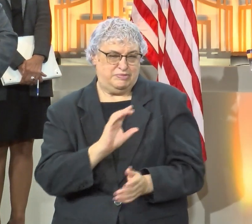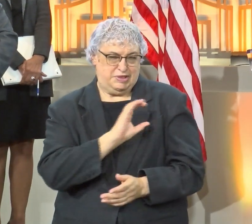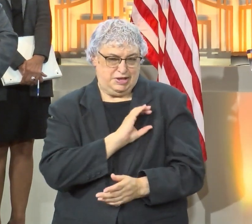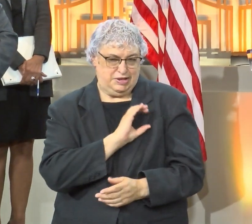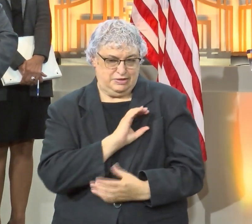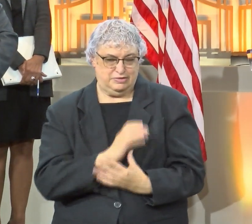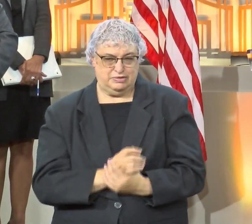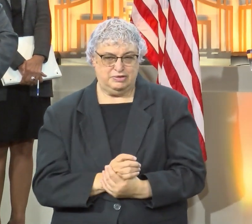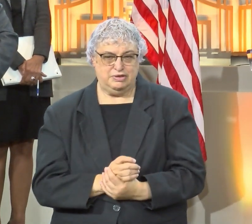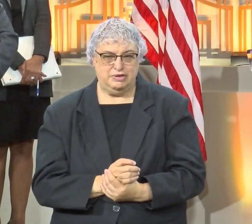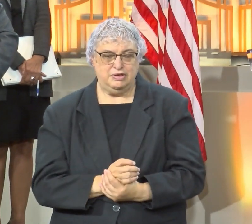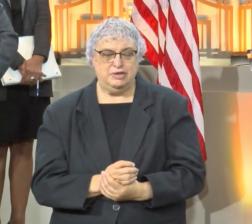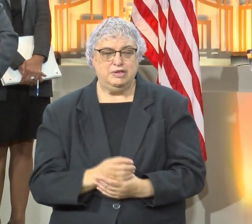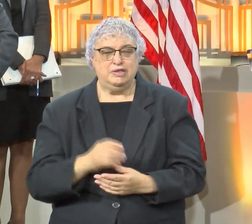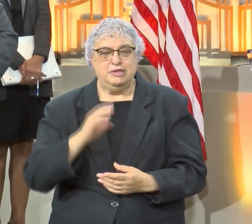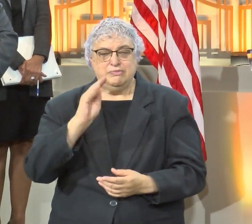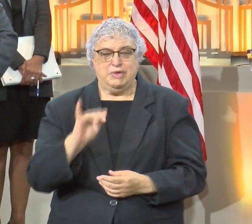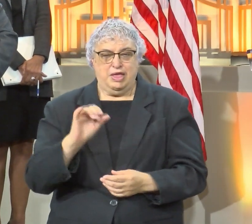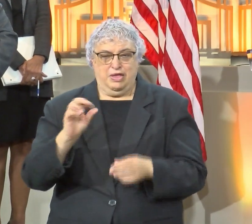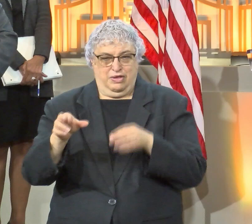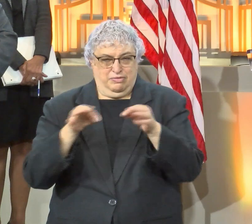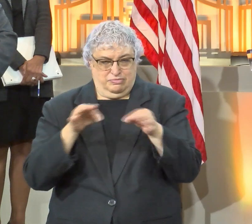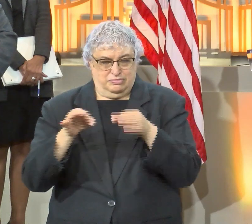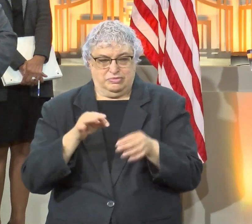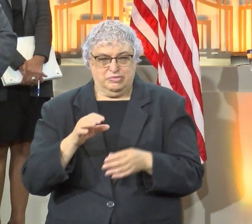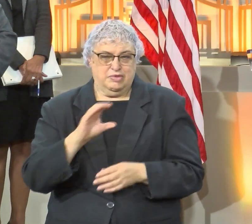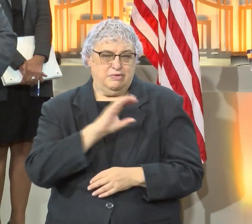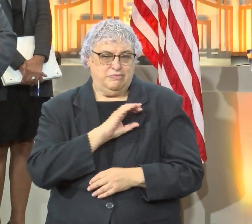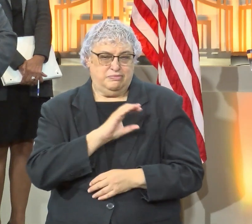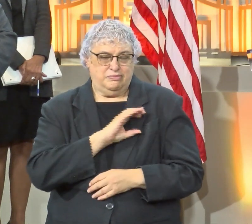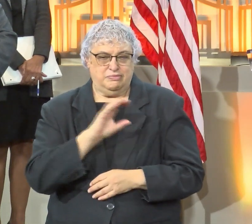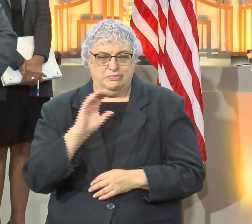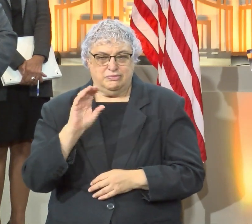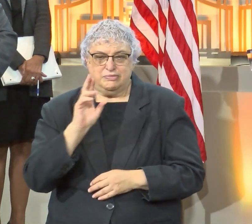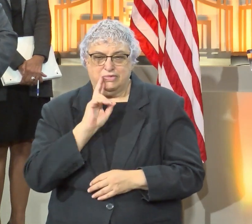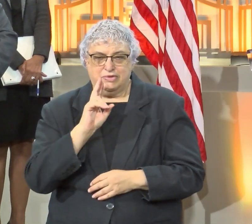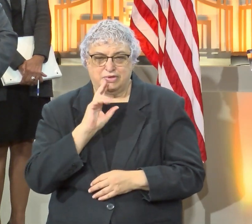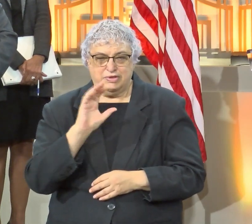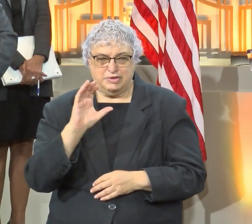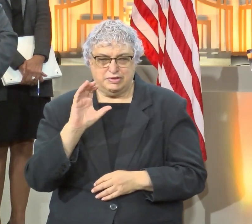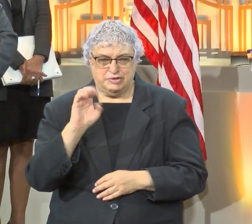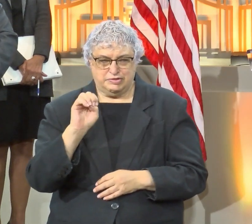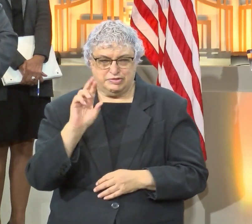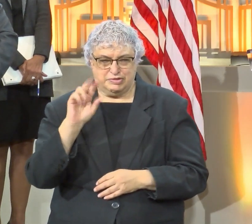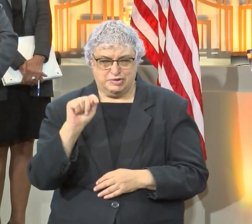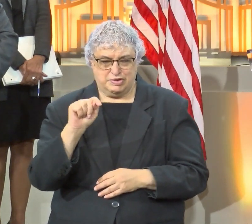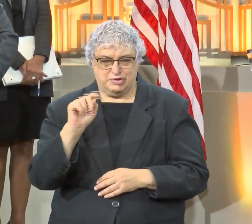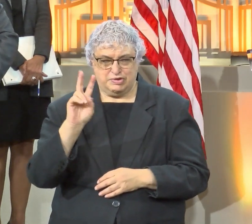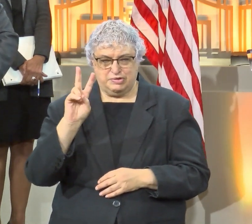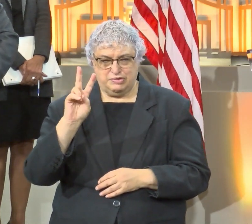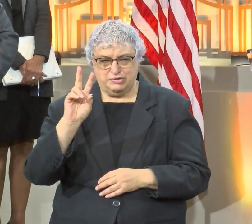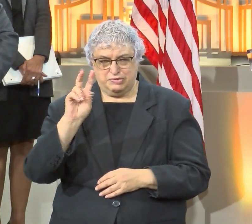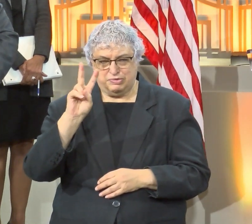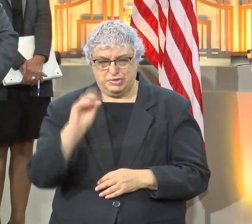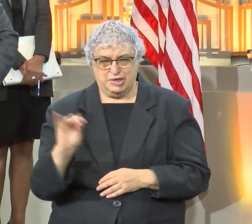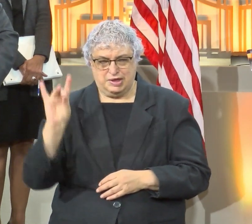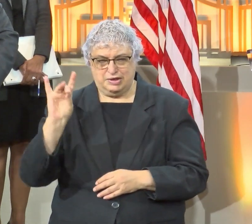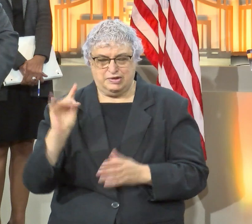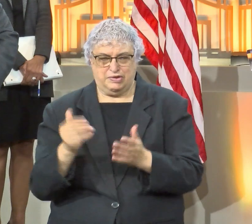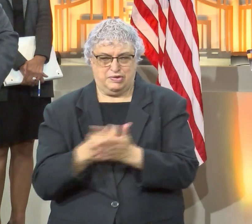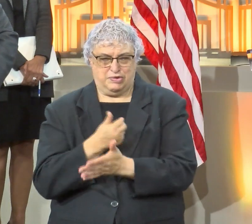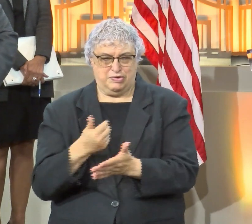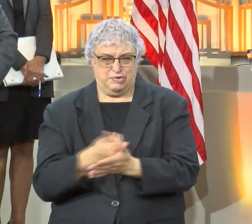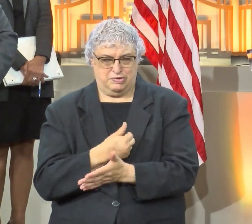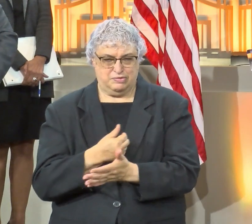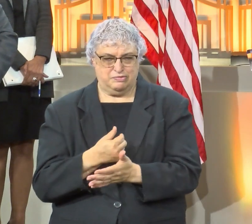The programs Mayor Turner just described, our HPD's program, our CERT program, which we've had since 2008, and our newest